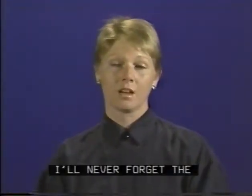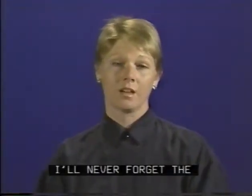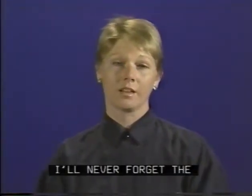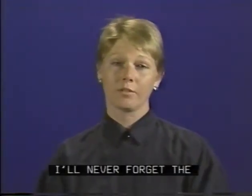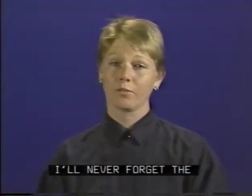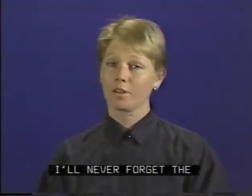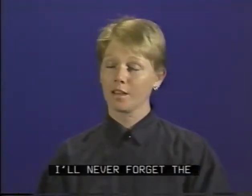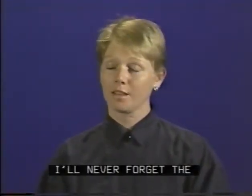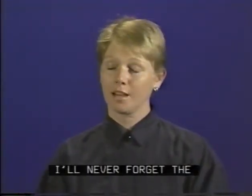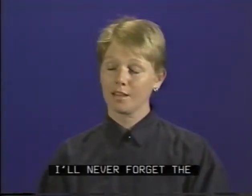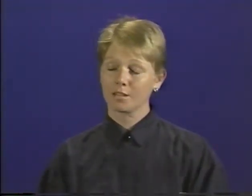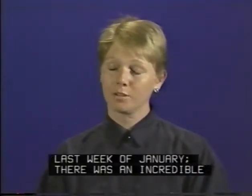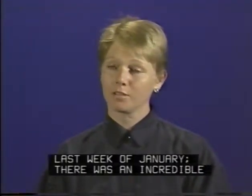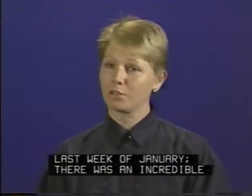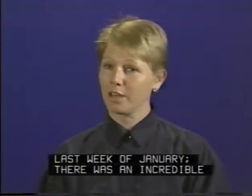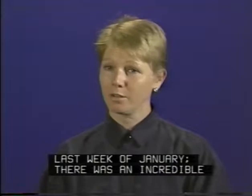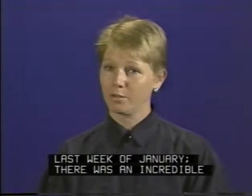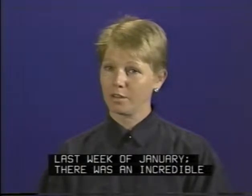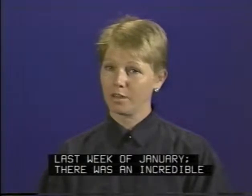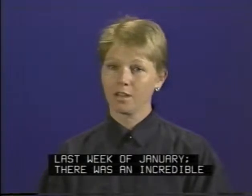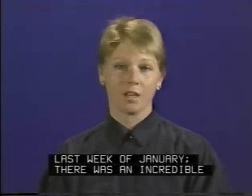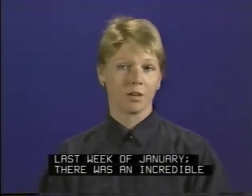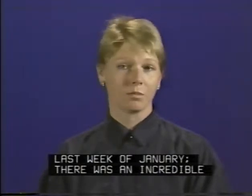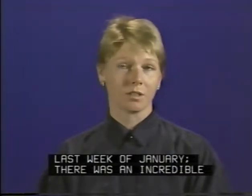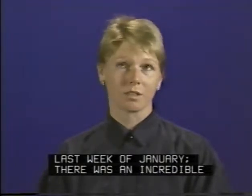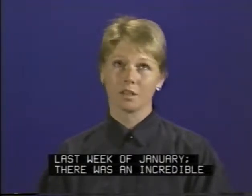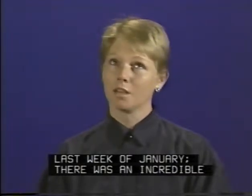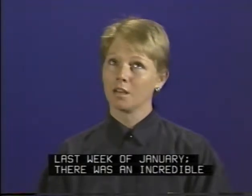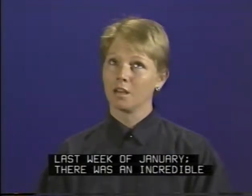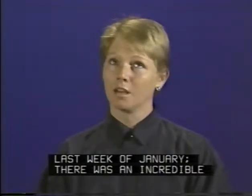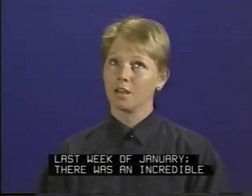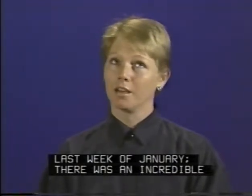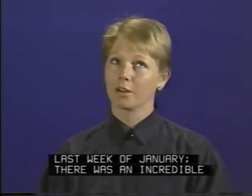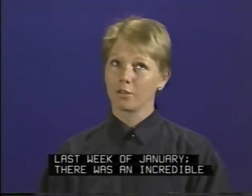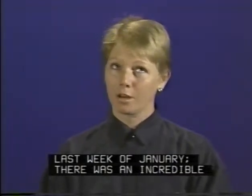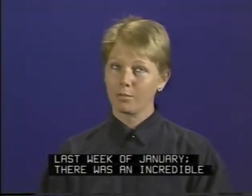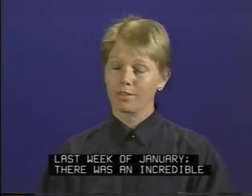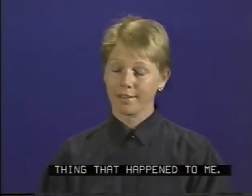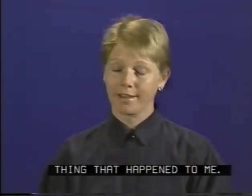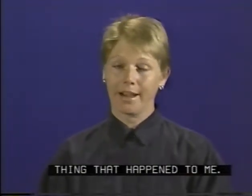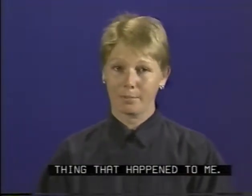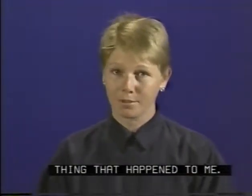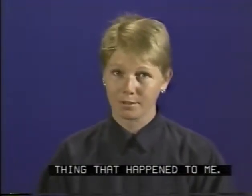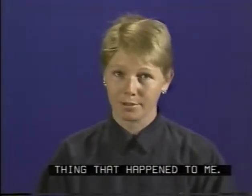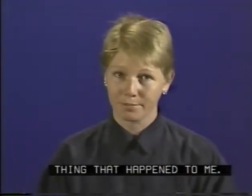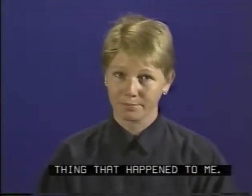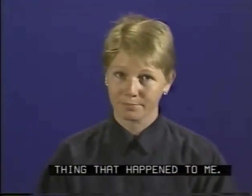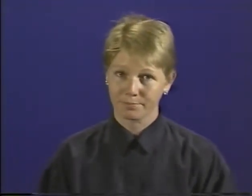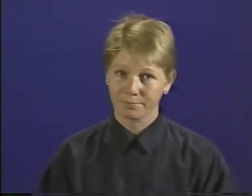I'll never forget the last week of January. It was an incredible thing that happened to me.